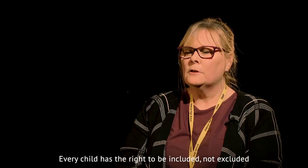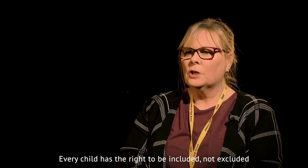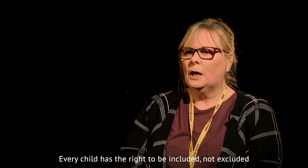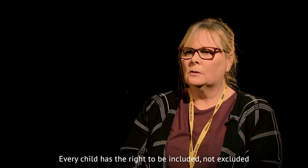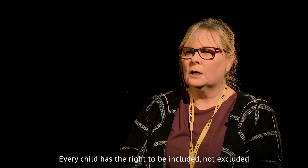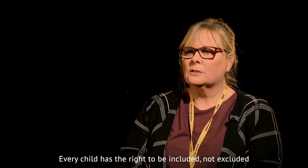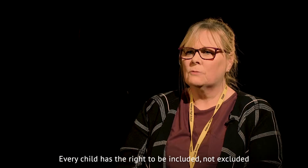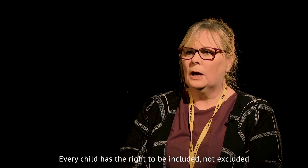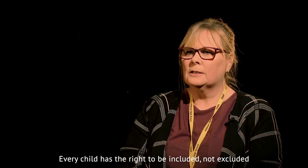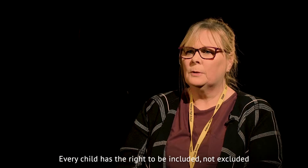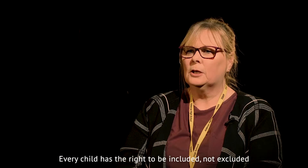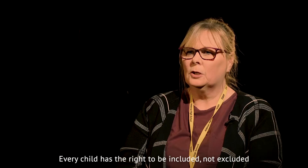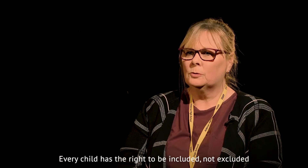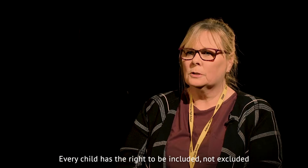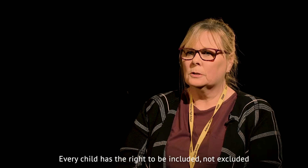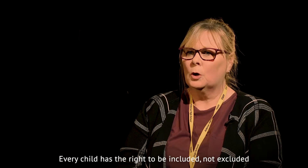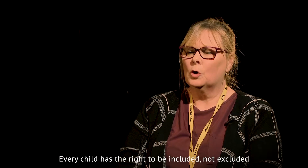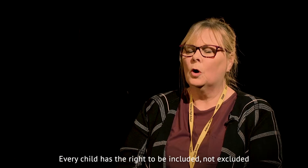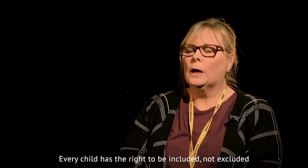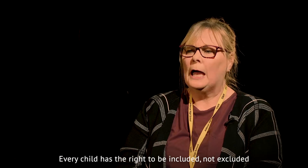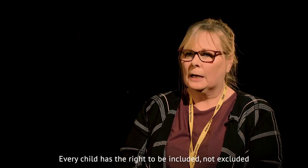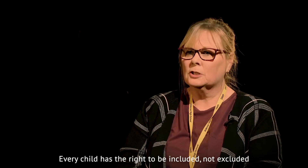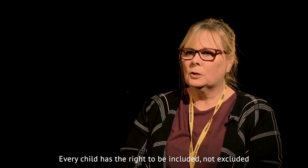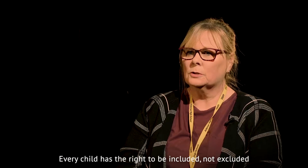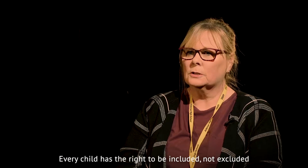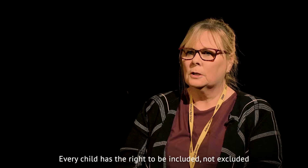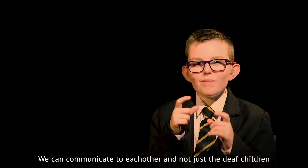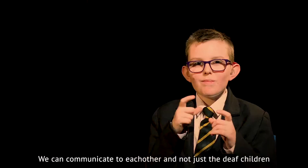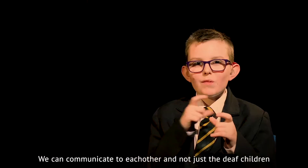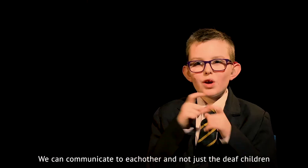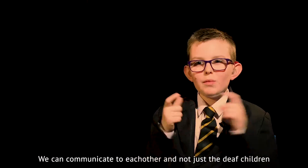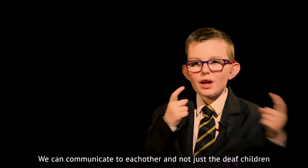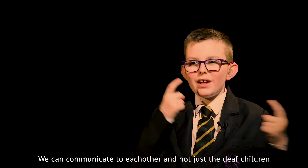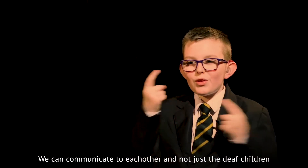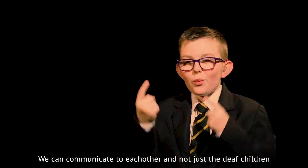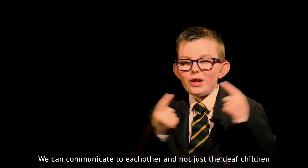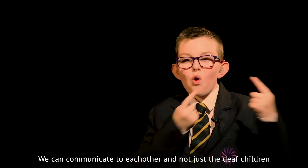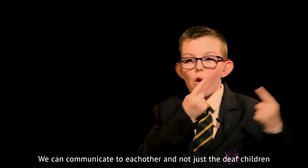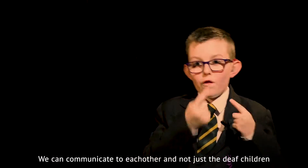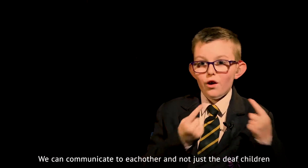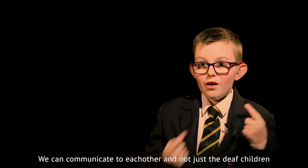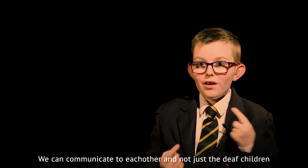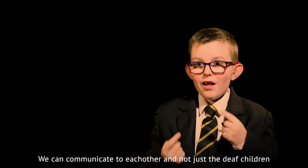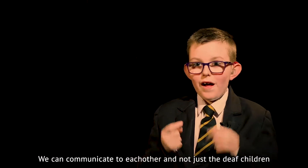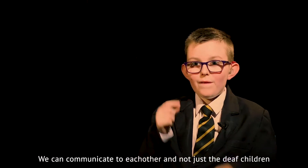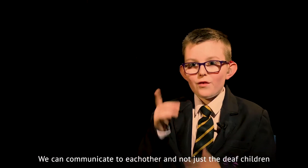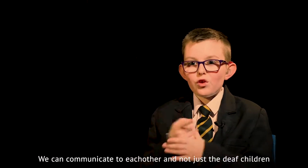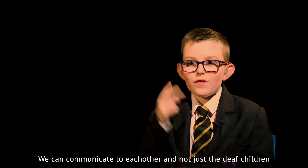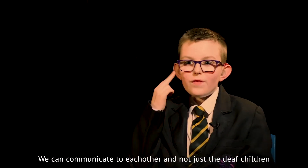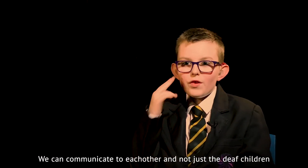Every child has the right to be included, not excluded. Communicate to each other, and then just the